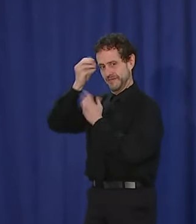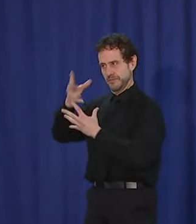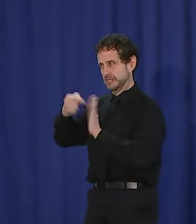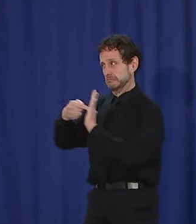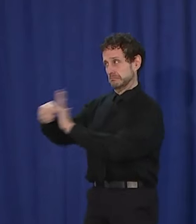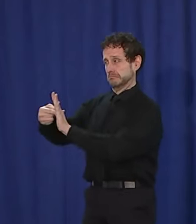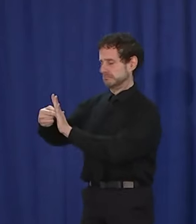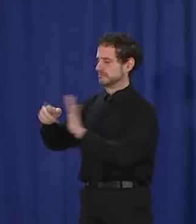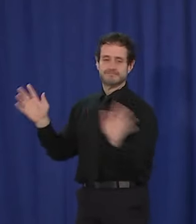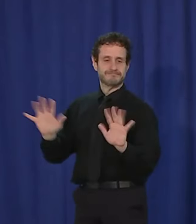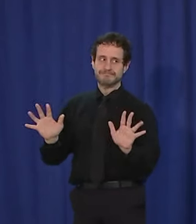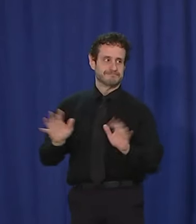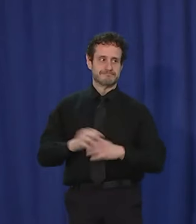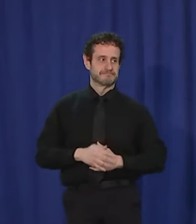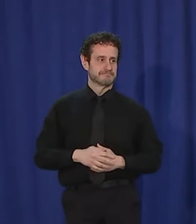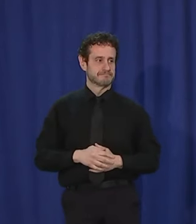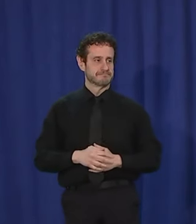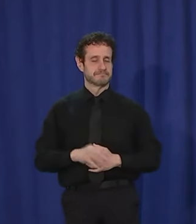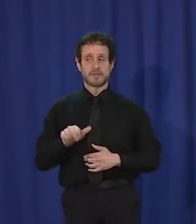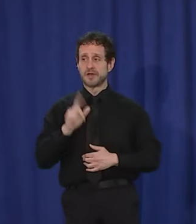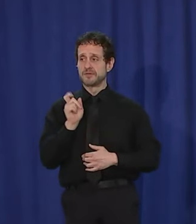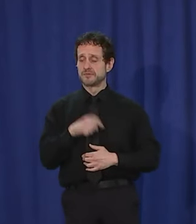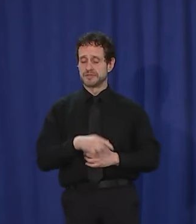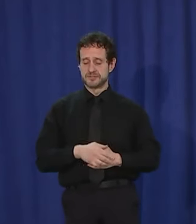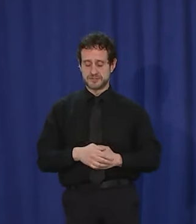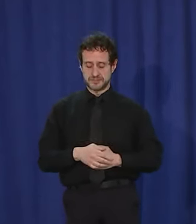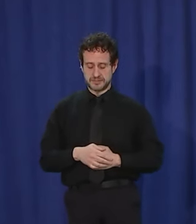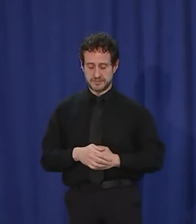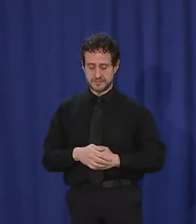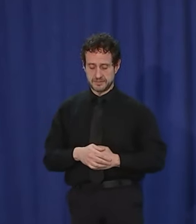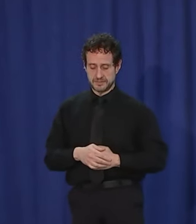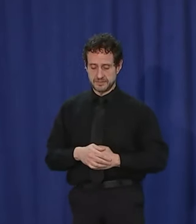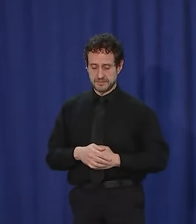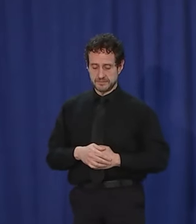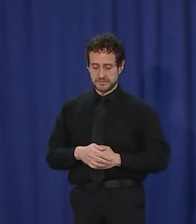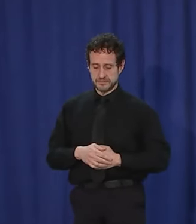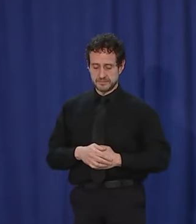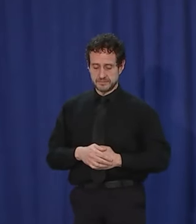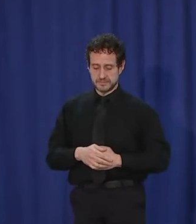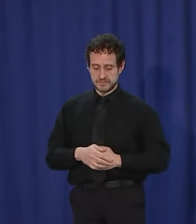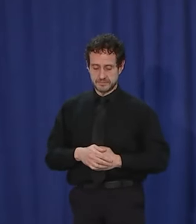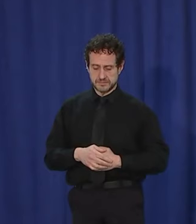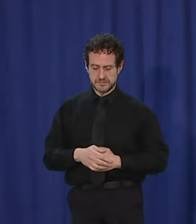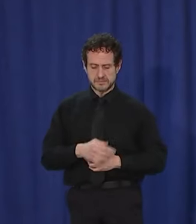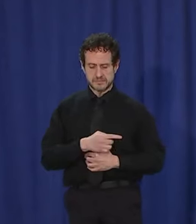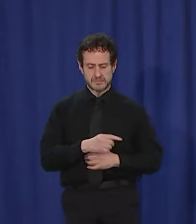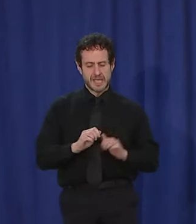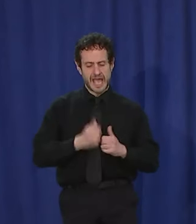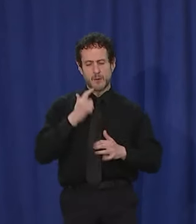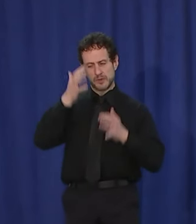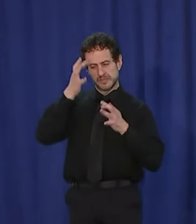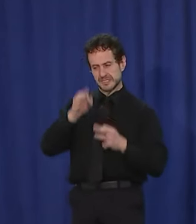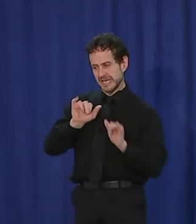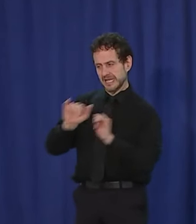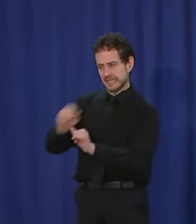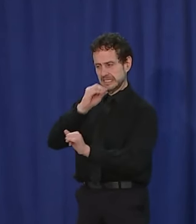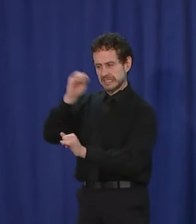Question from Bill Cameron. What are some of the criteria which will determine when the stay-at-home order can be phased